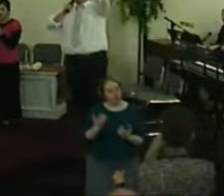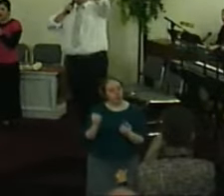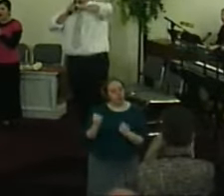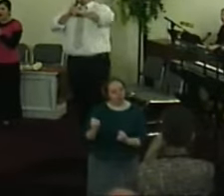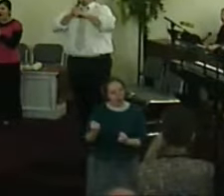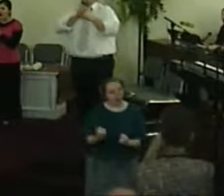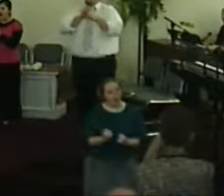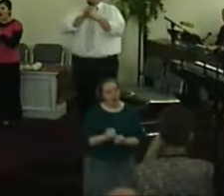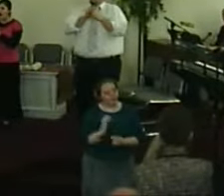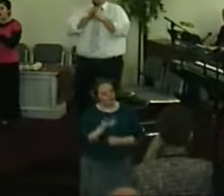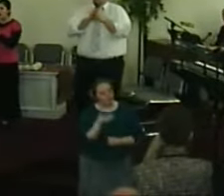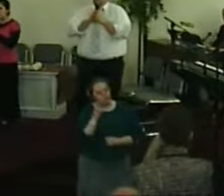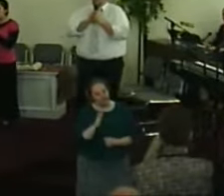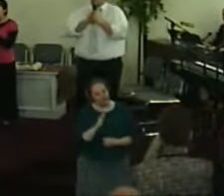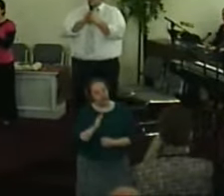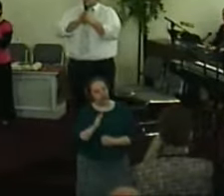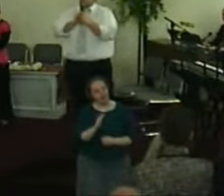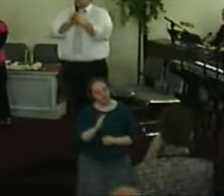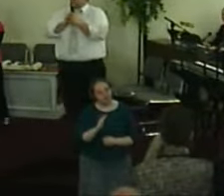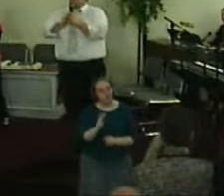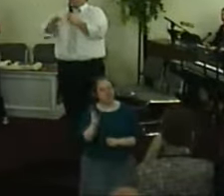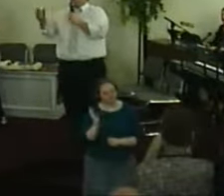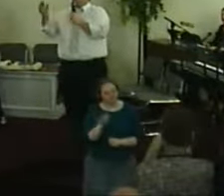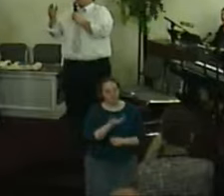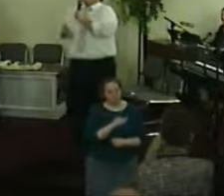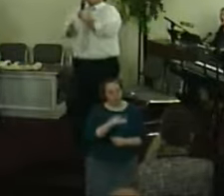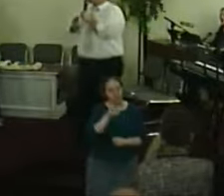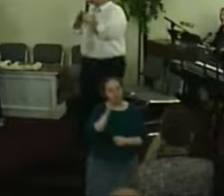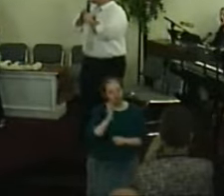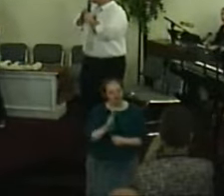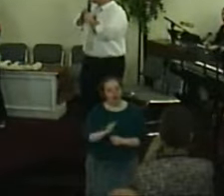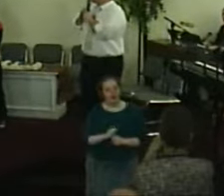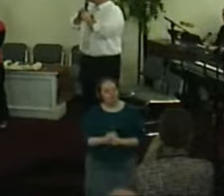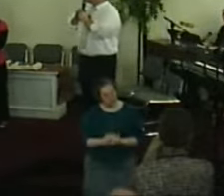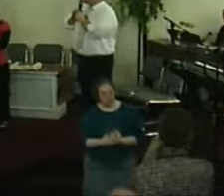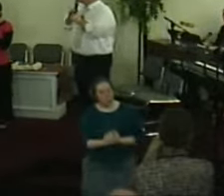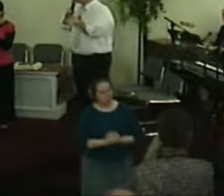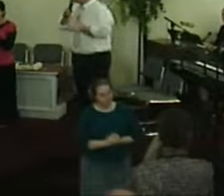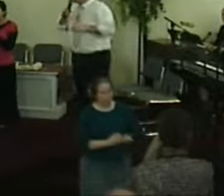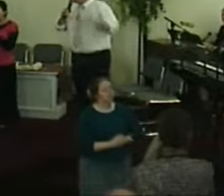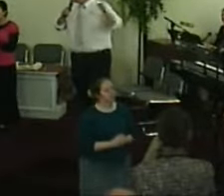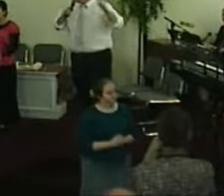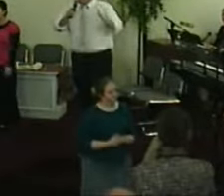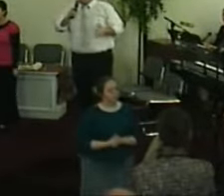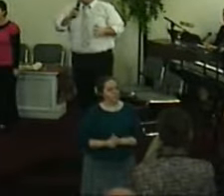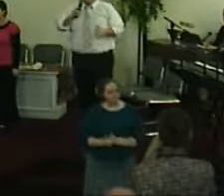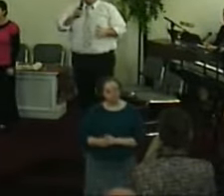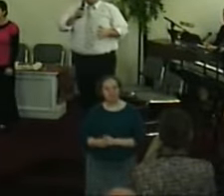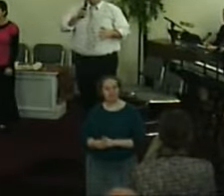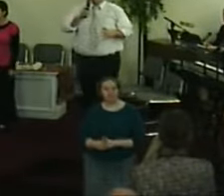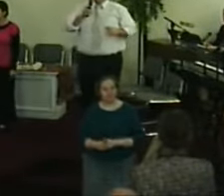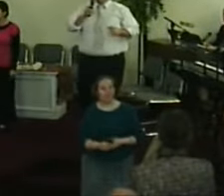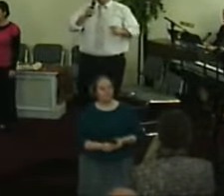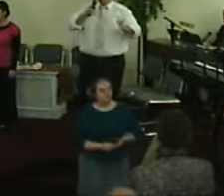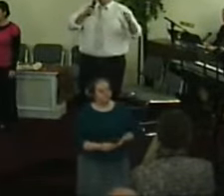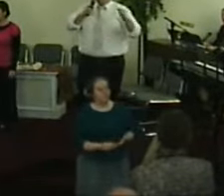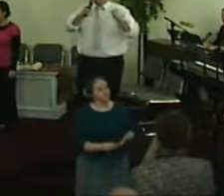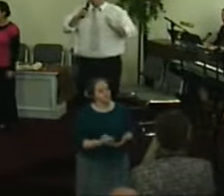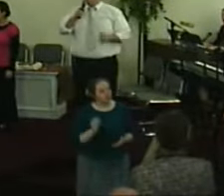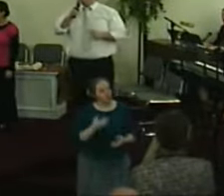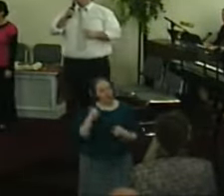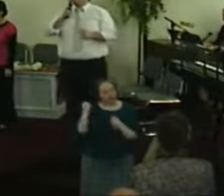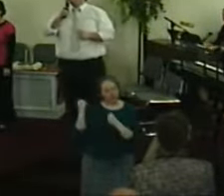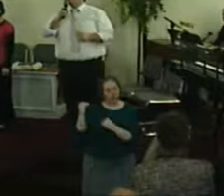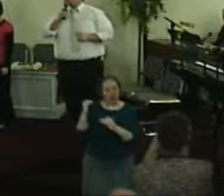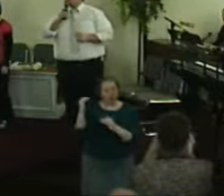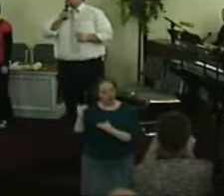Awesome in power, our God, our God. Our God is greater,